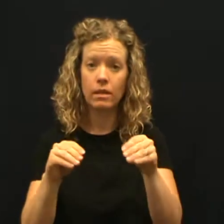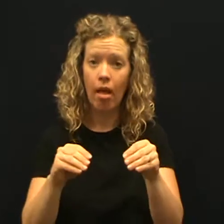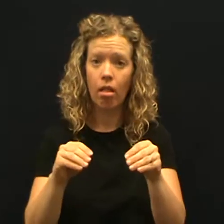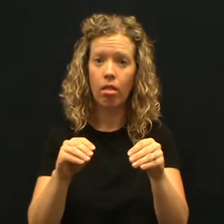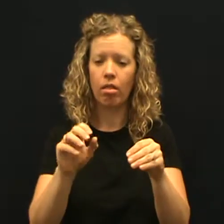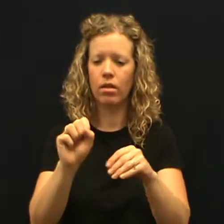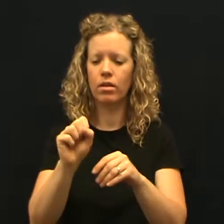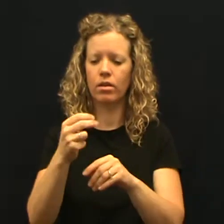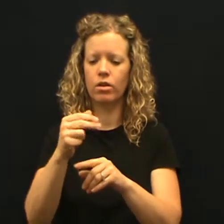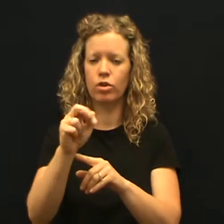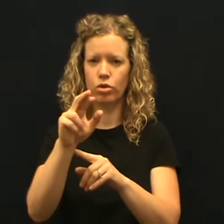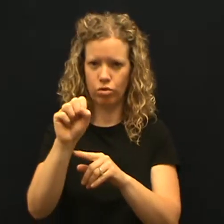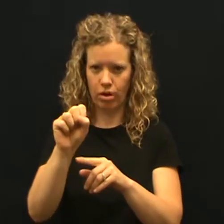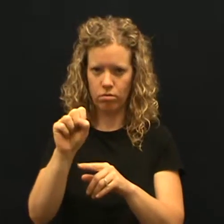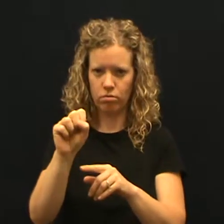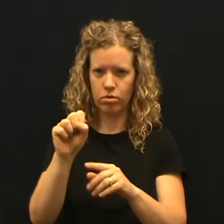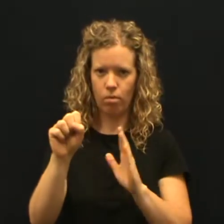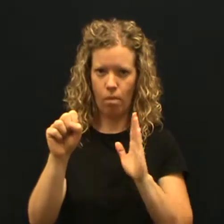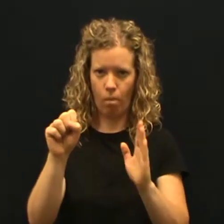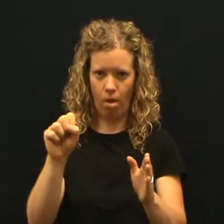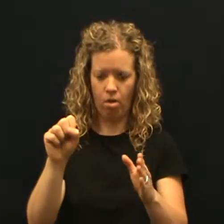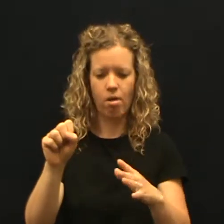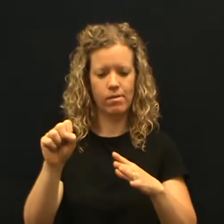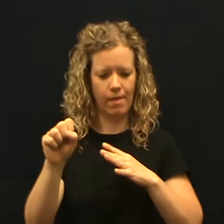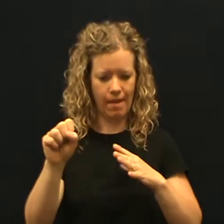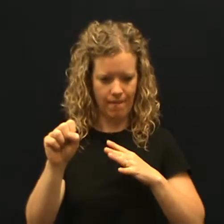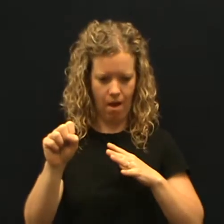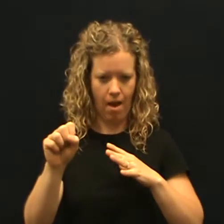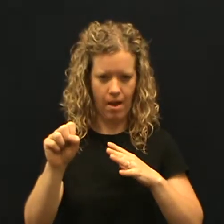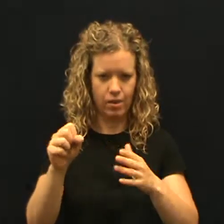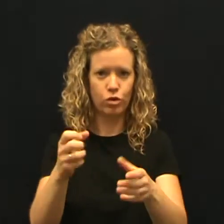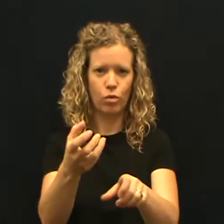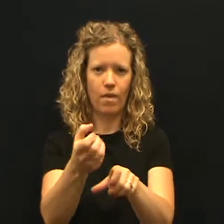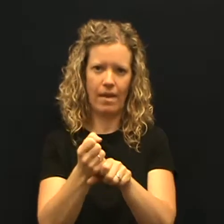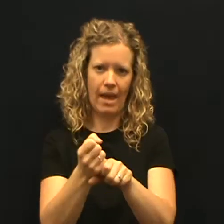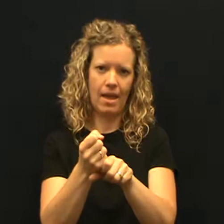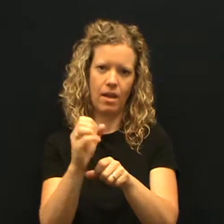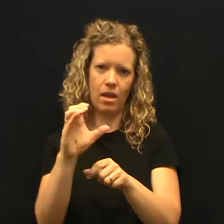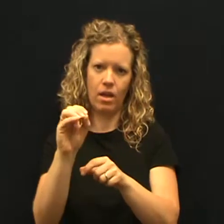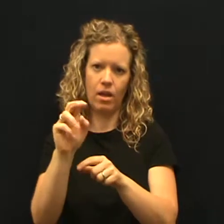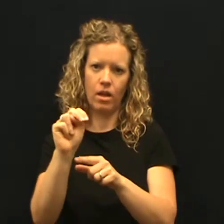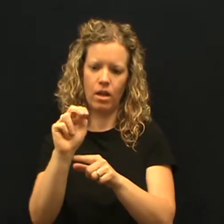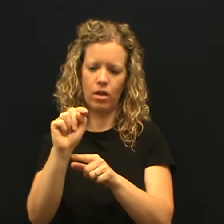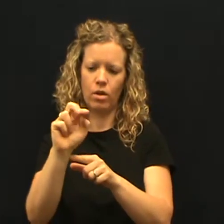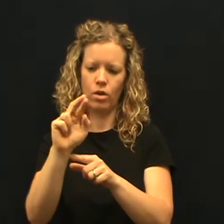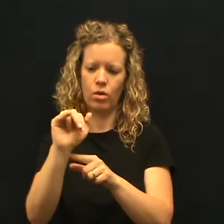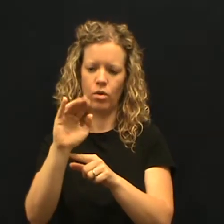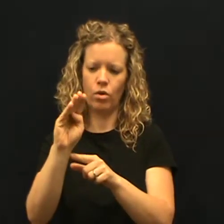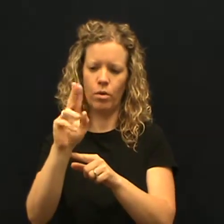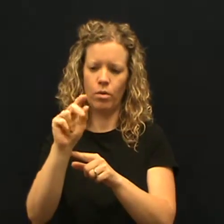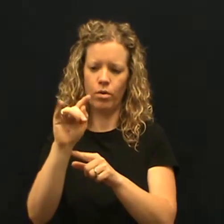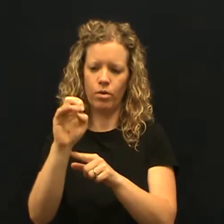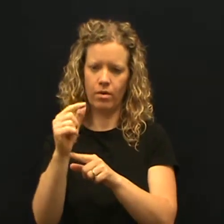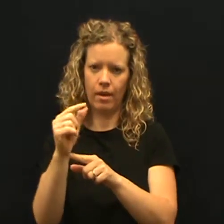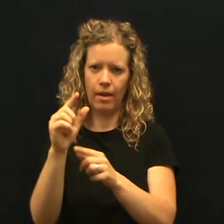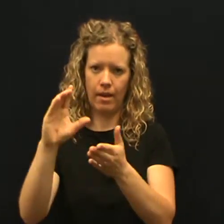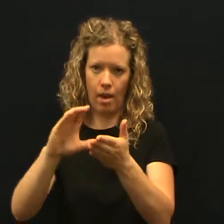and that's where they bring the contributed capital into the organization so that they can run the business, and now they